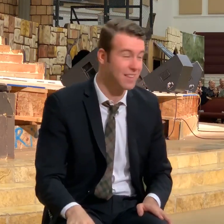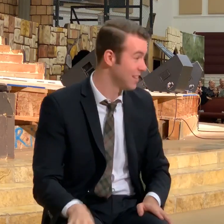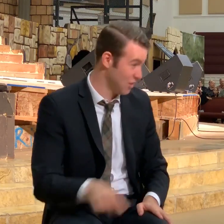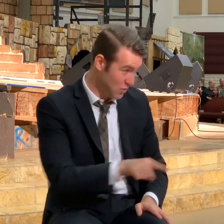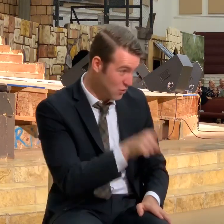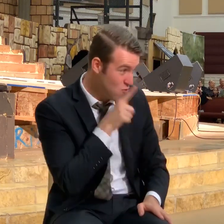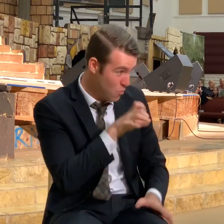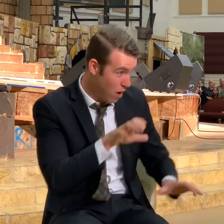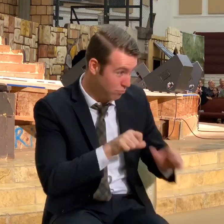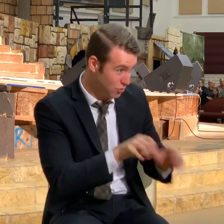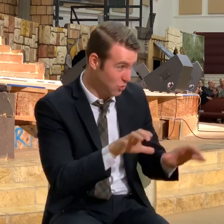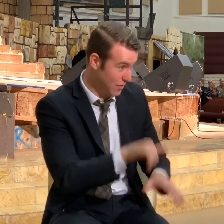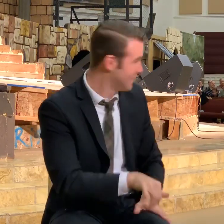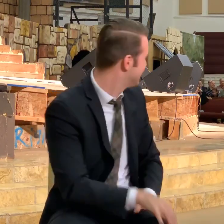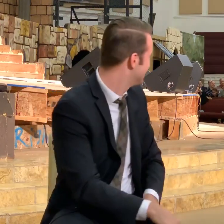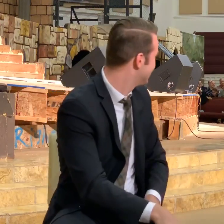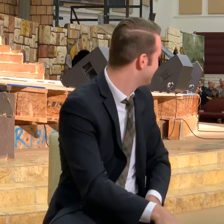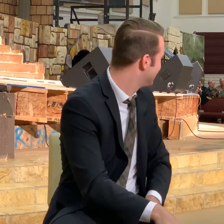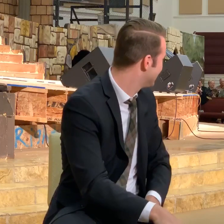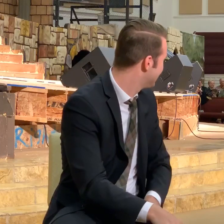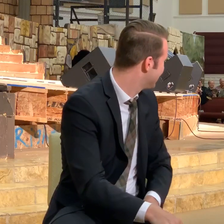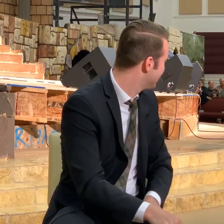this.